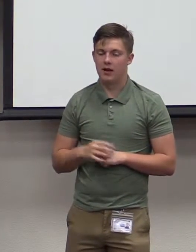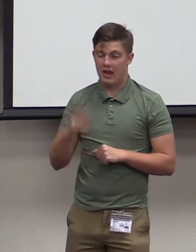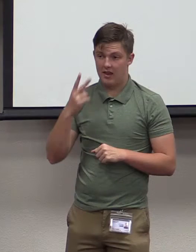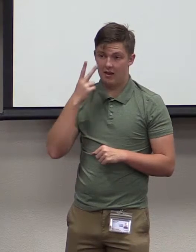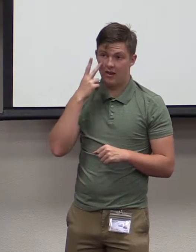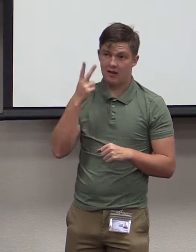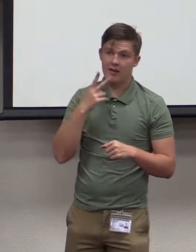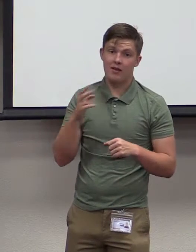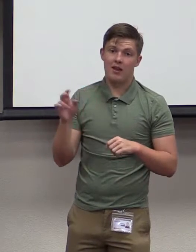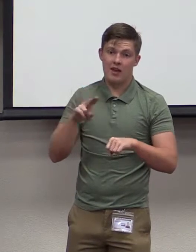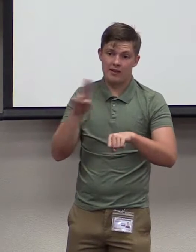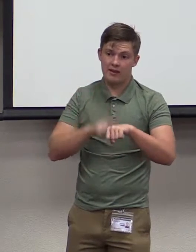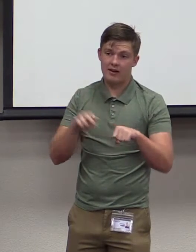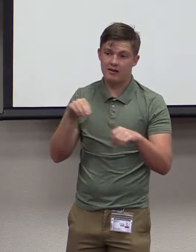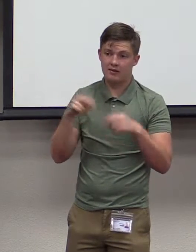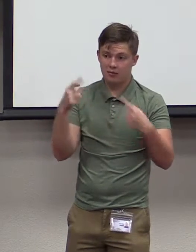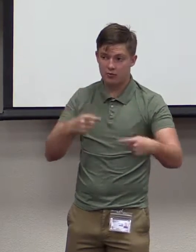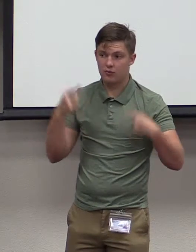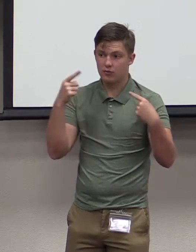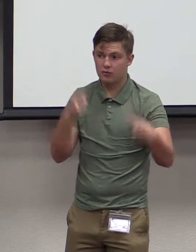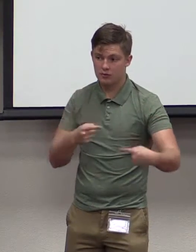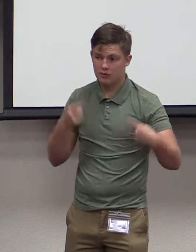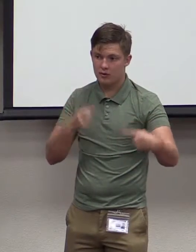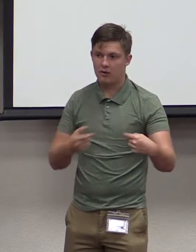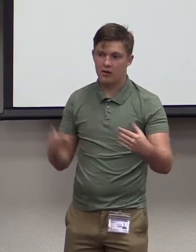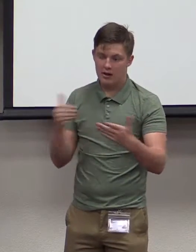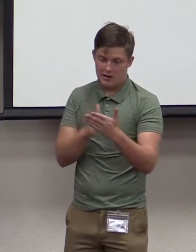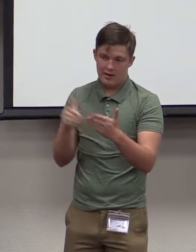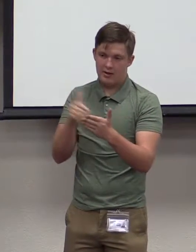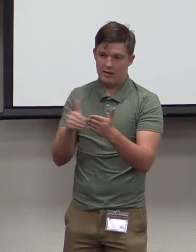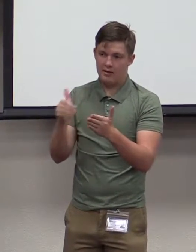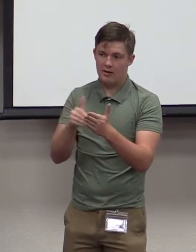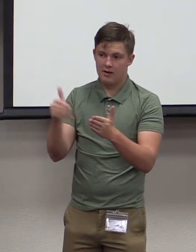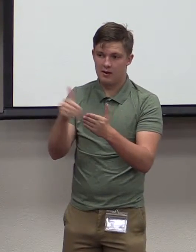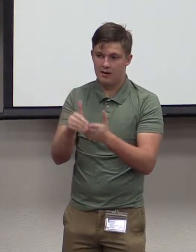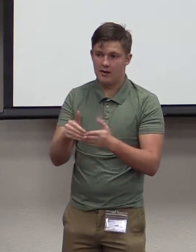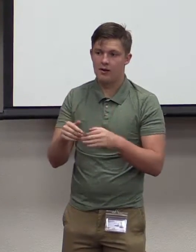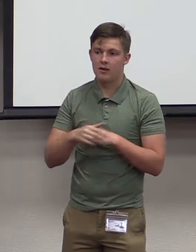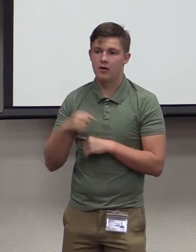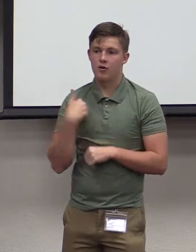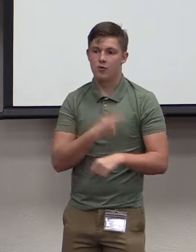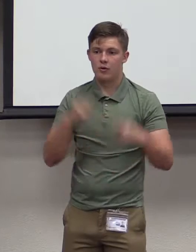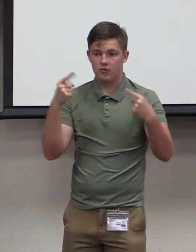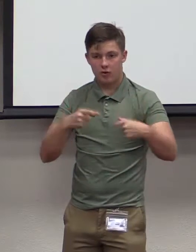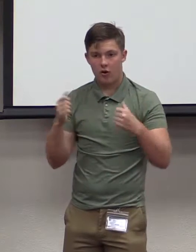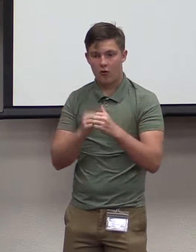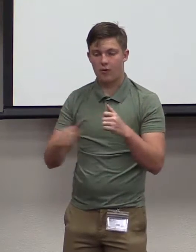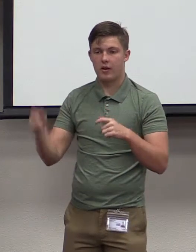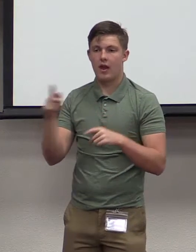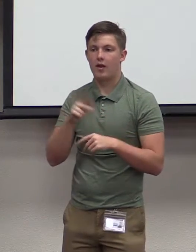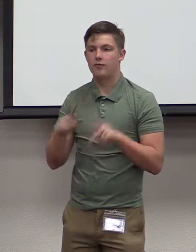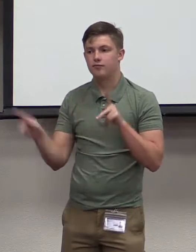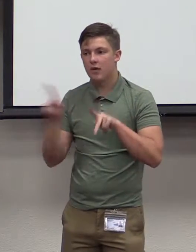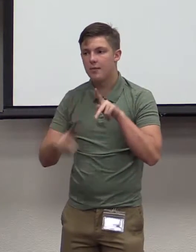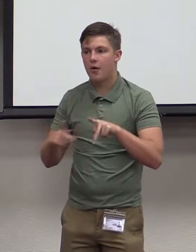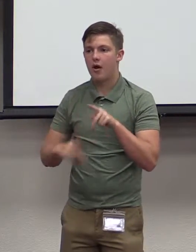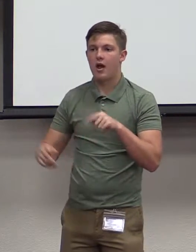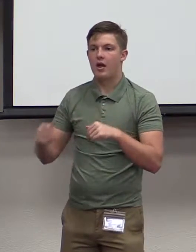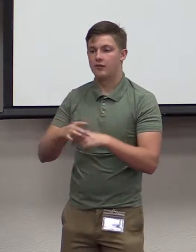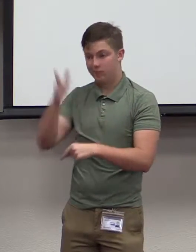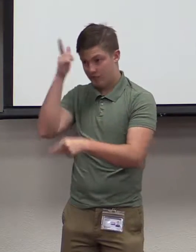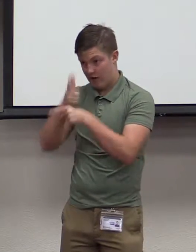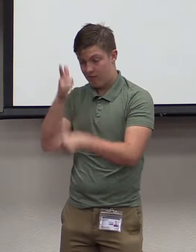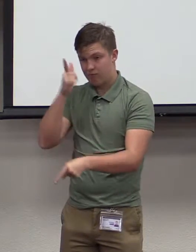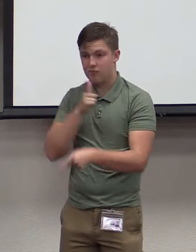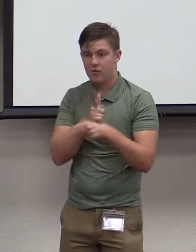seen as a nation that's in quarreling, bickering, and arguing all the time. We struggle that as people. We struggle that as a brotherhood at